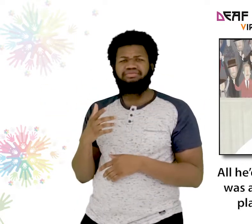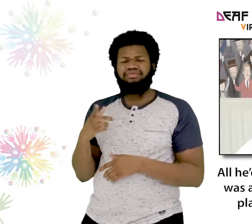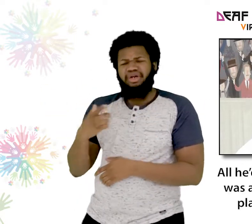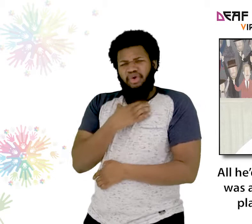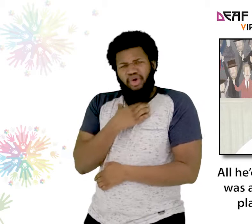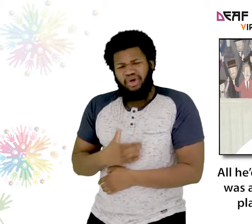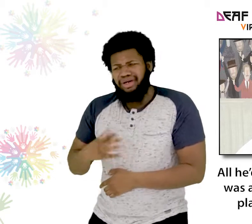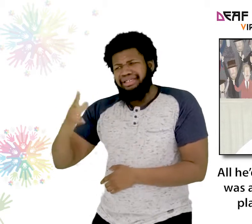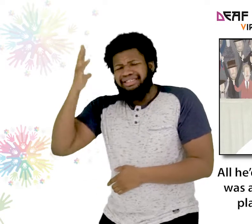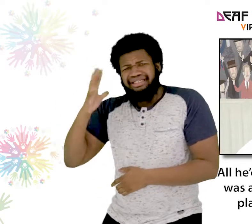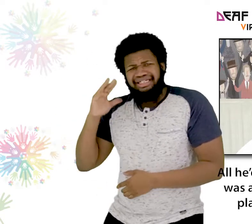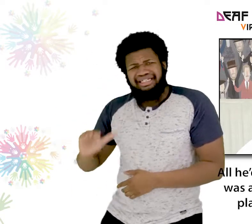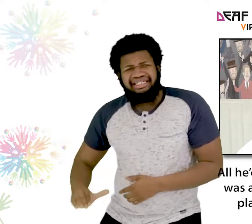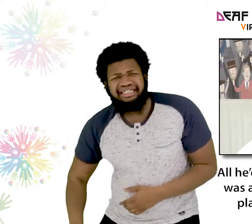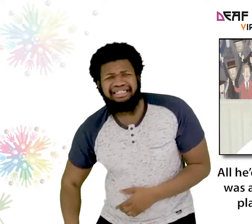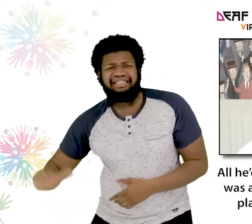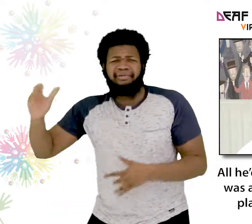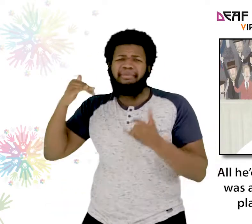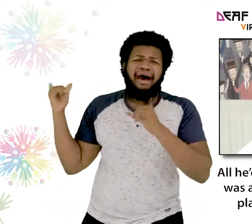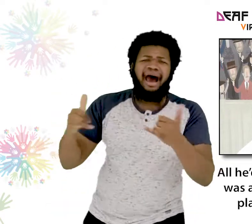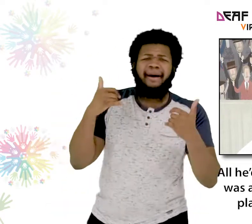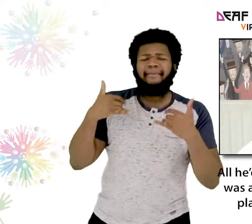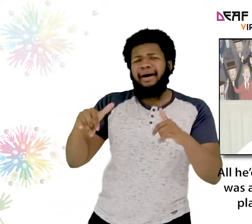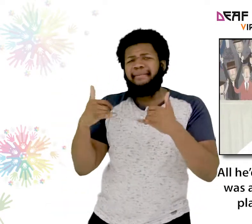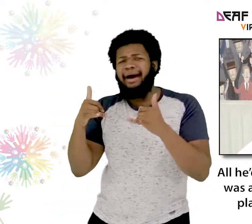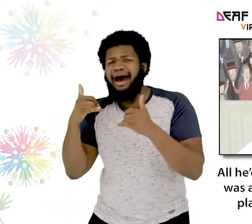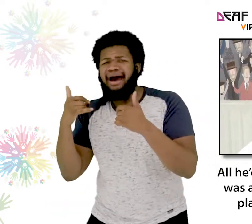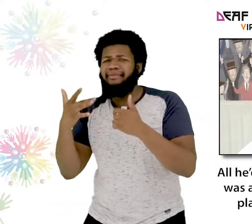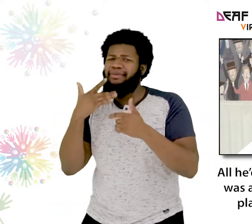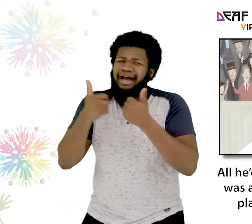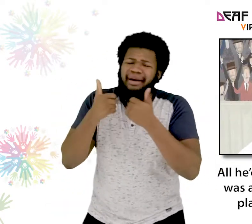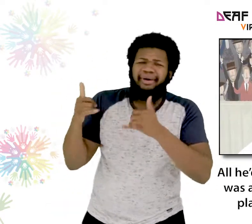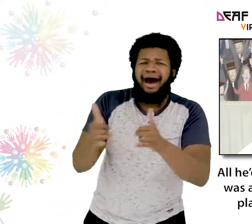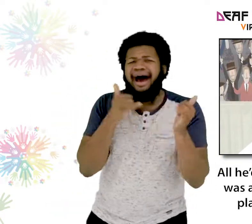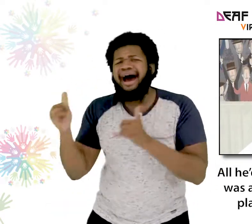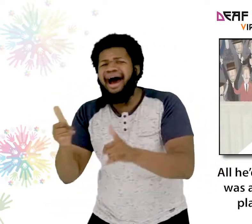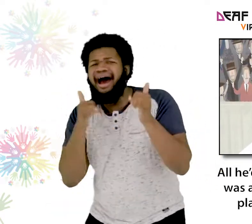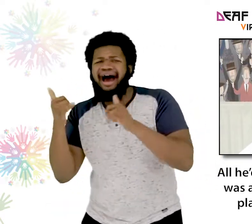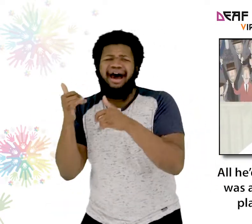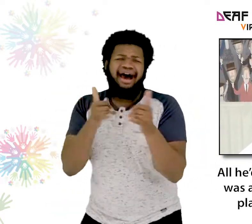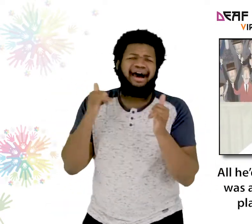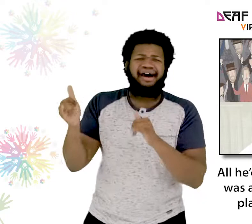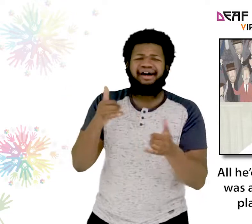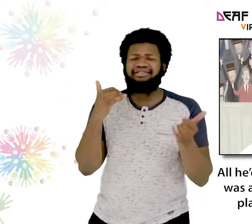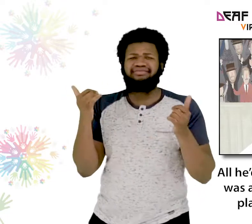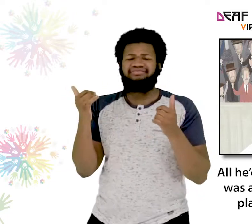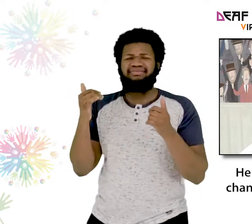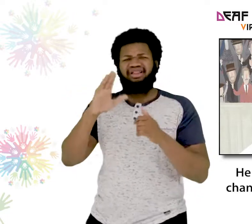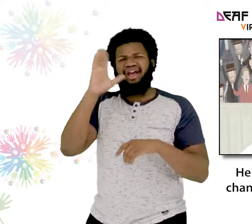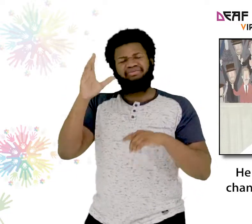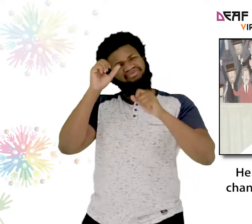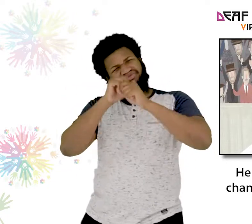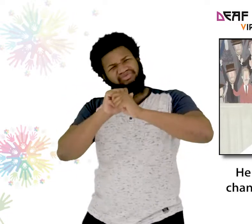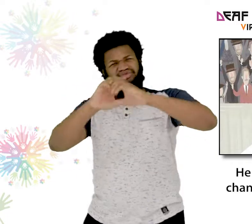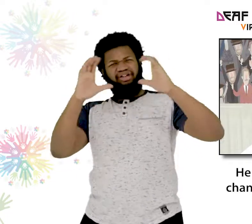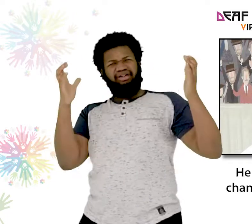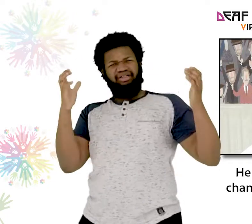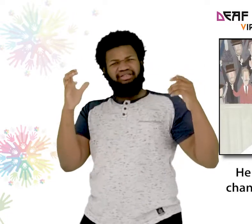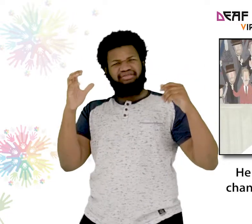All he wanted to do since he was a boy was find a way to play his favorite game. He never dreamed he would